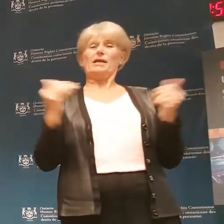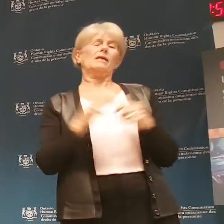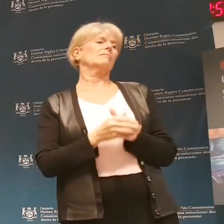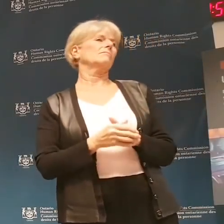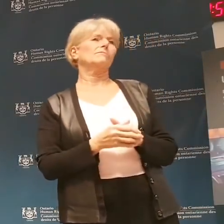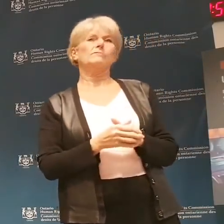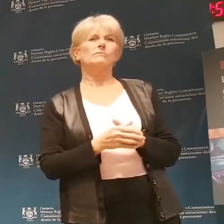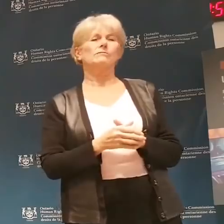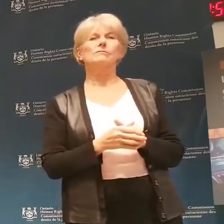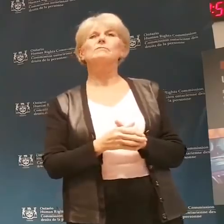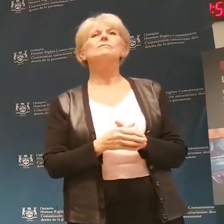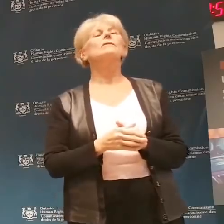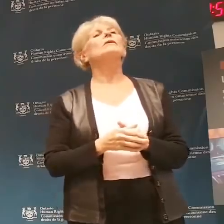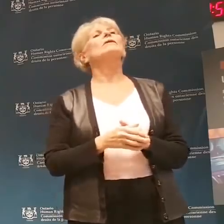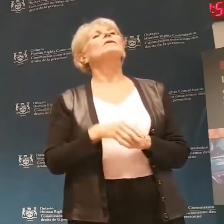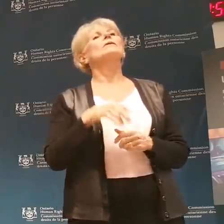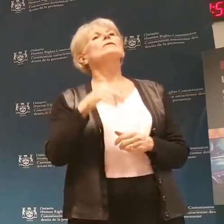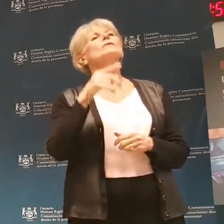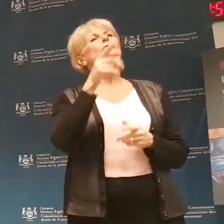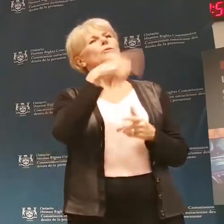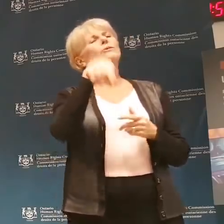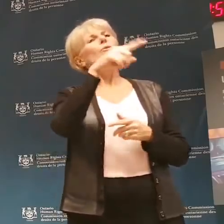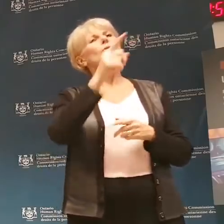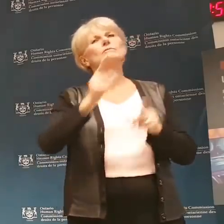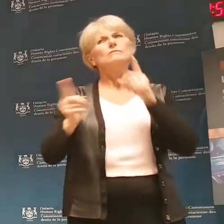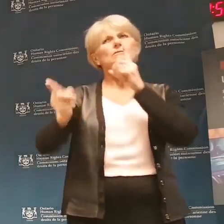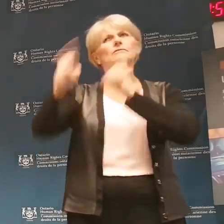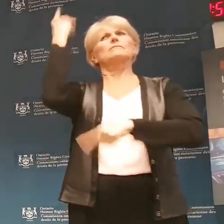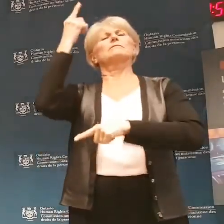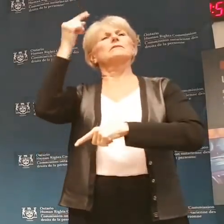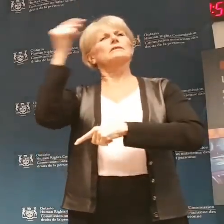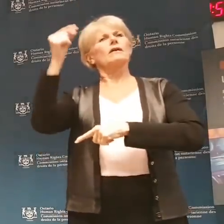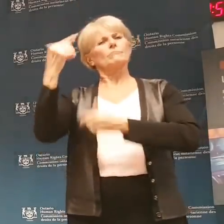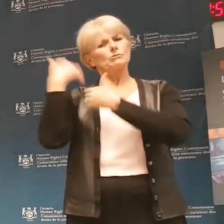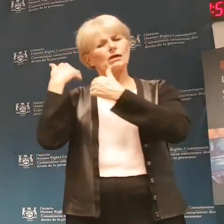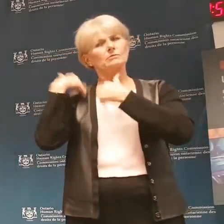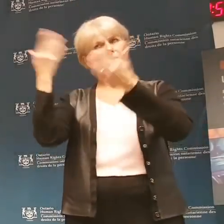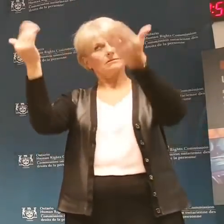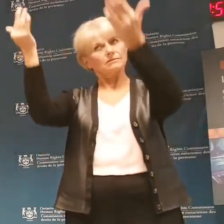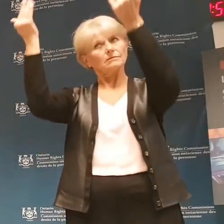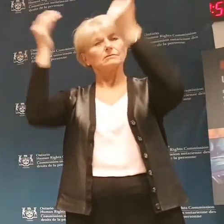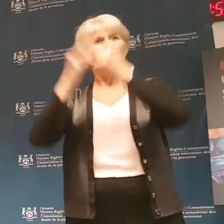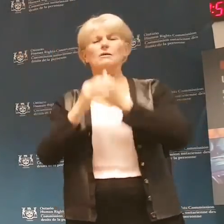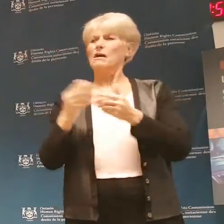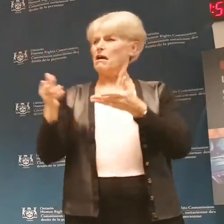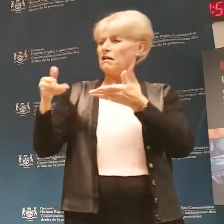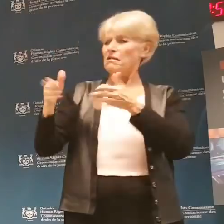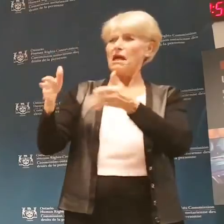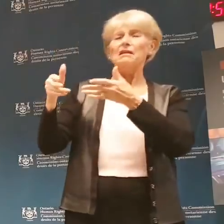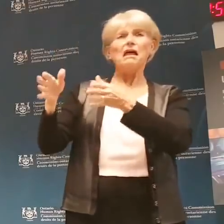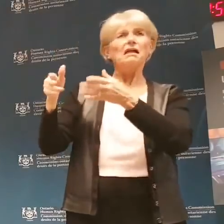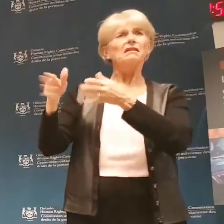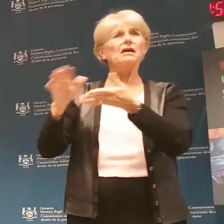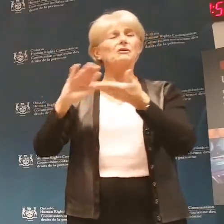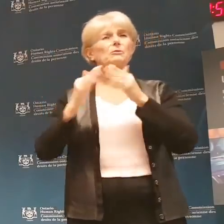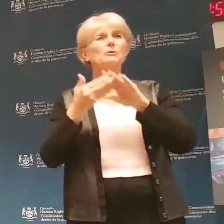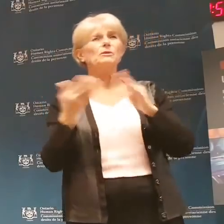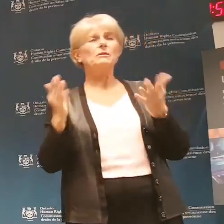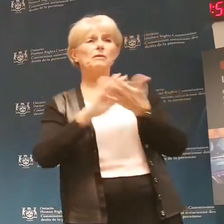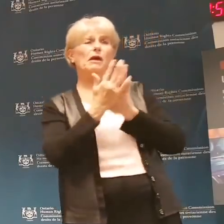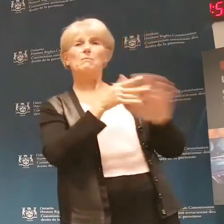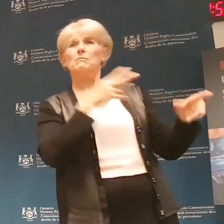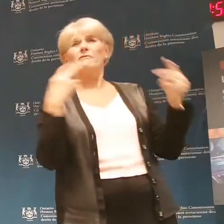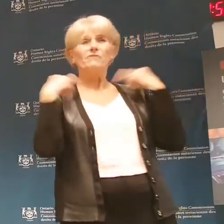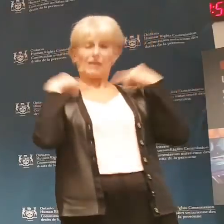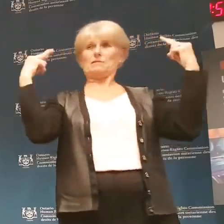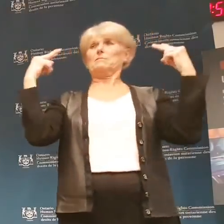exists. Hold the various levels of government responsible for allowing our communities to be